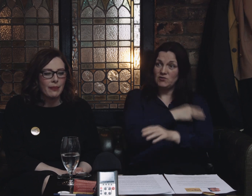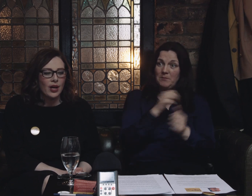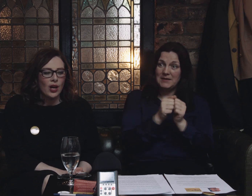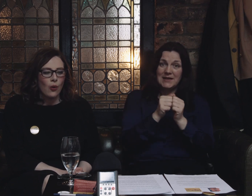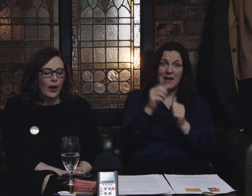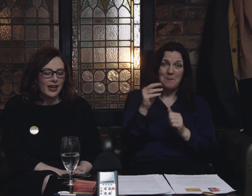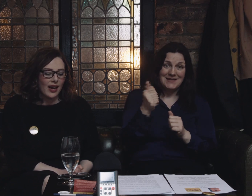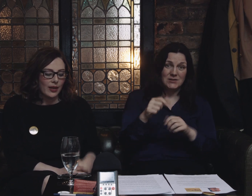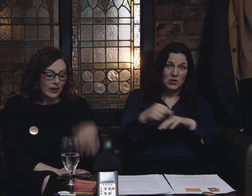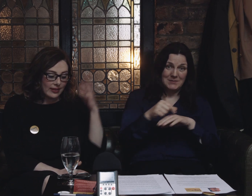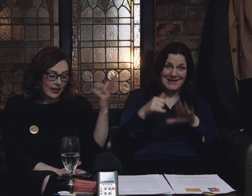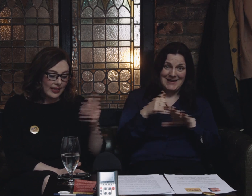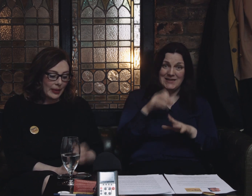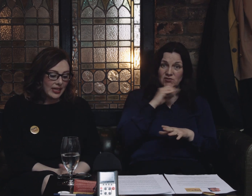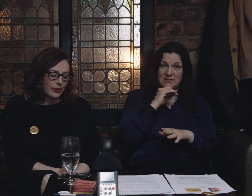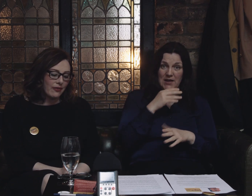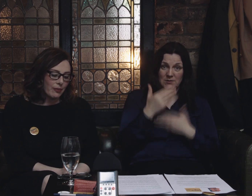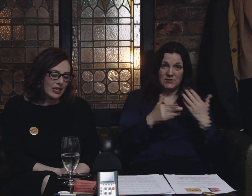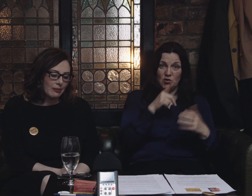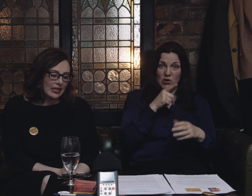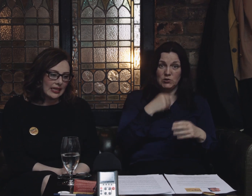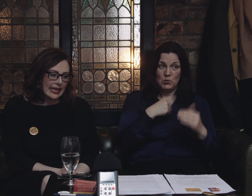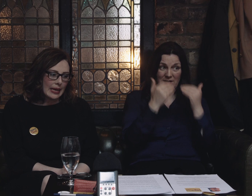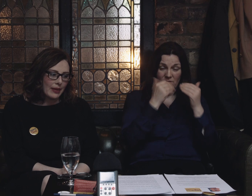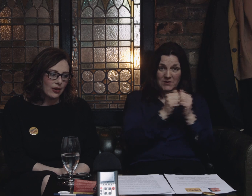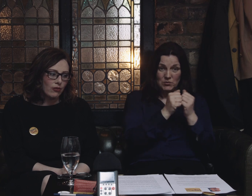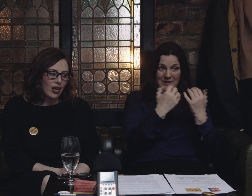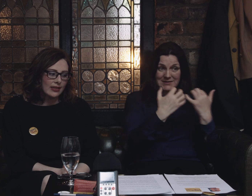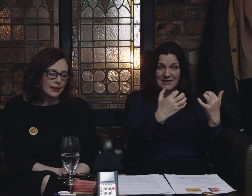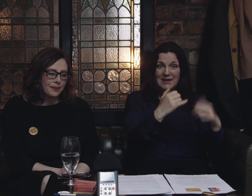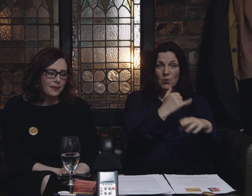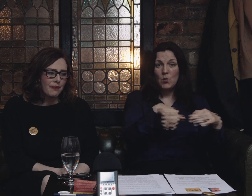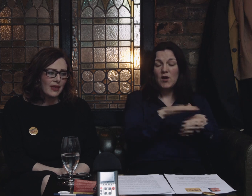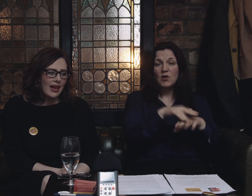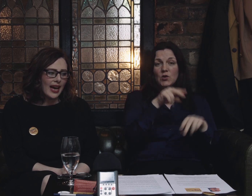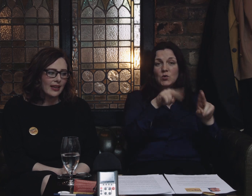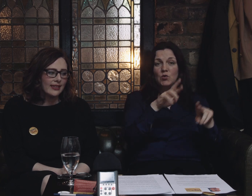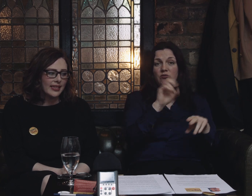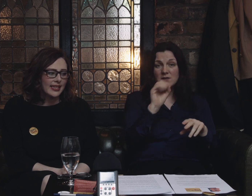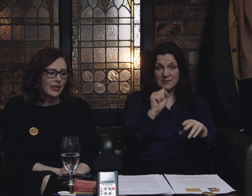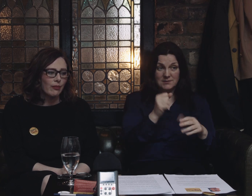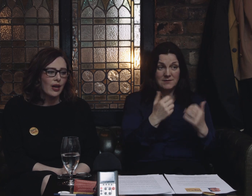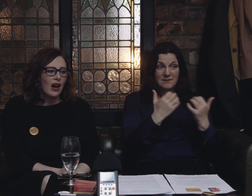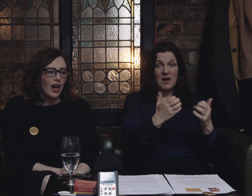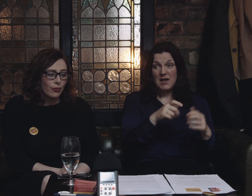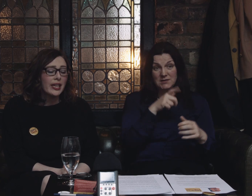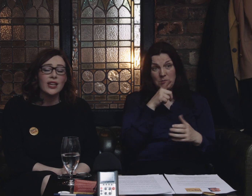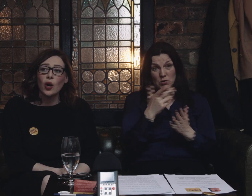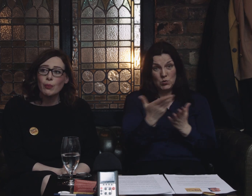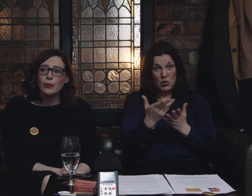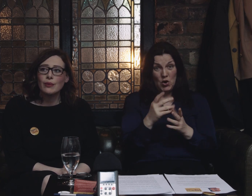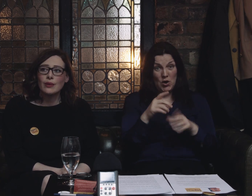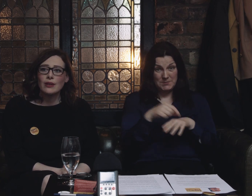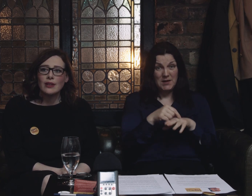Saturday when I was speaking to an information meeting in New Ross. And I said to him, I